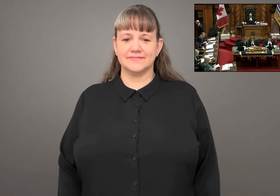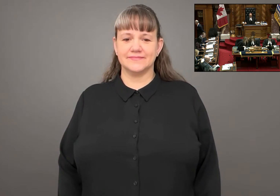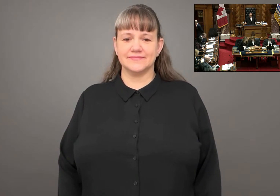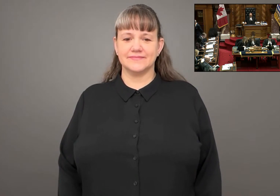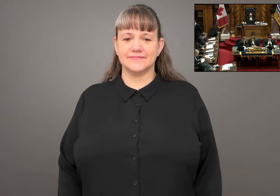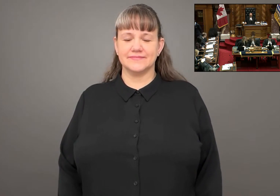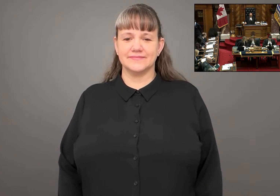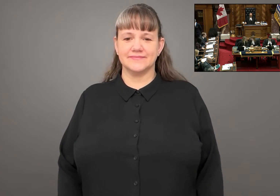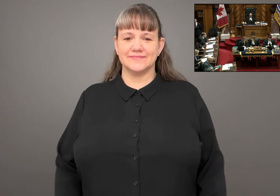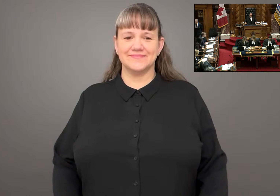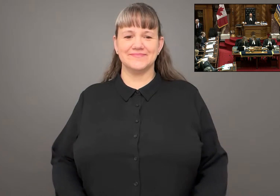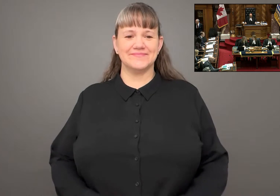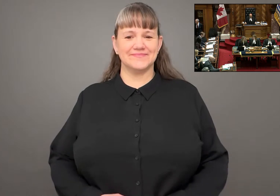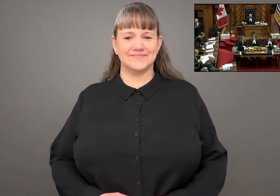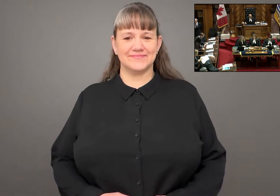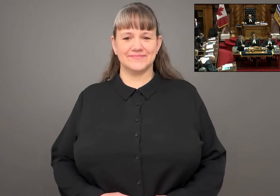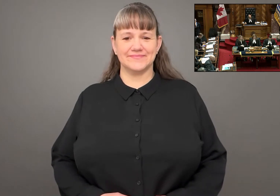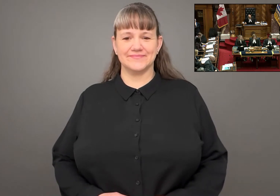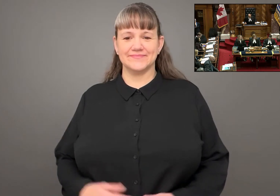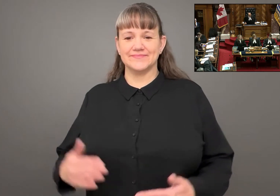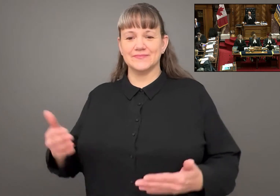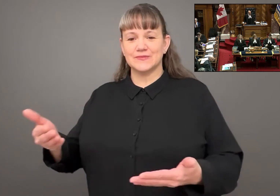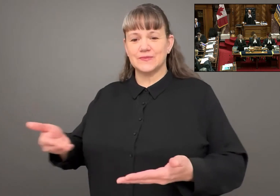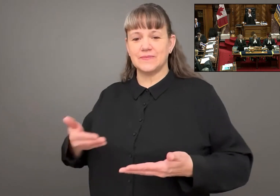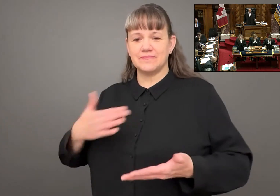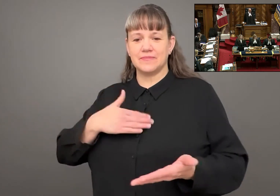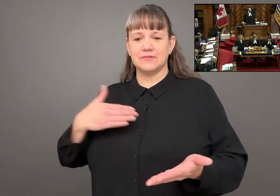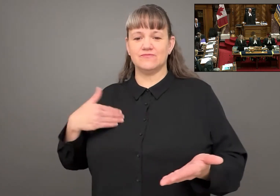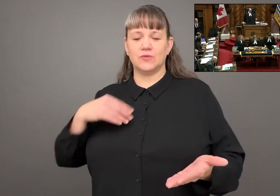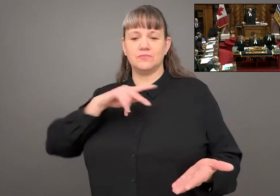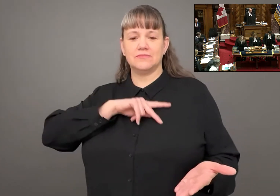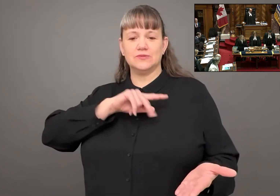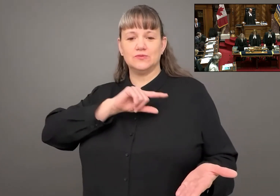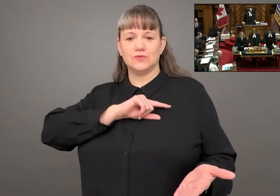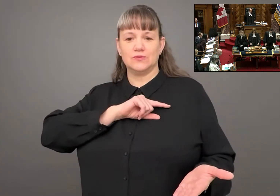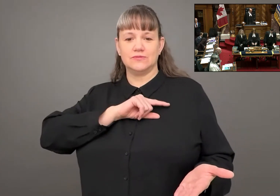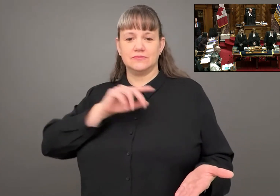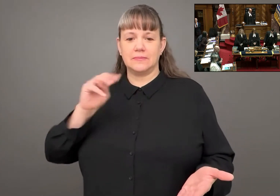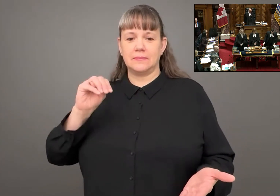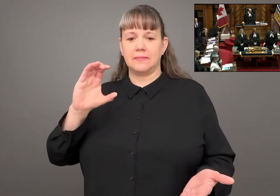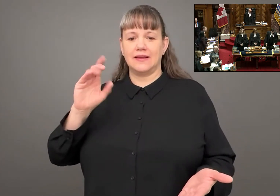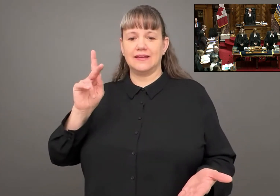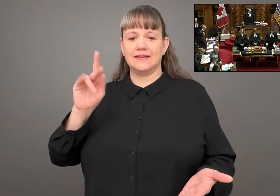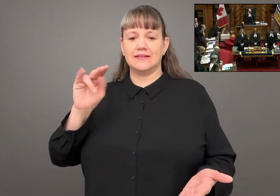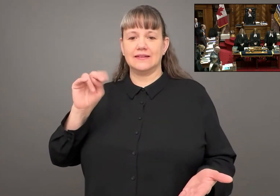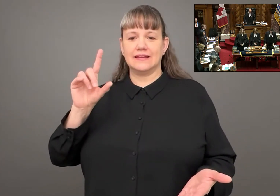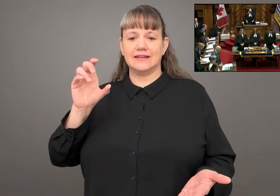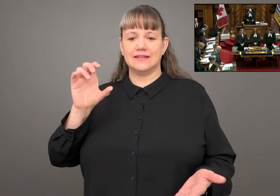I invite the member for Prince George Mackenzie to lead the House in prayer or reflection.